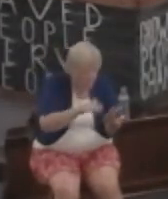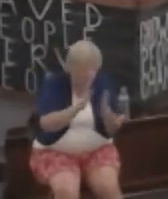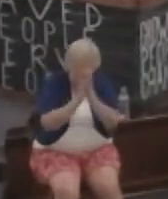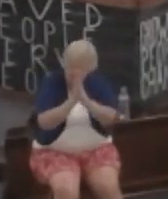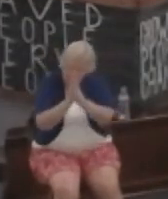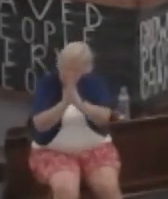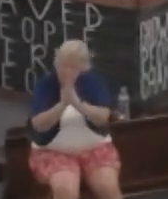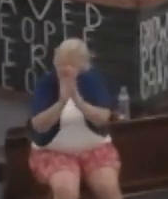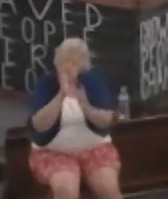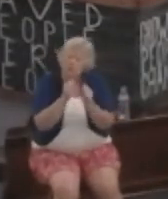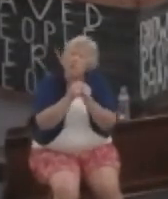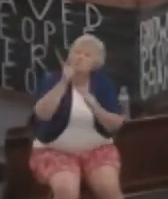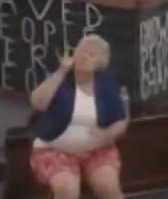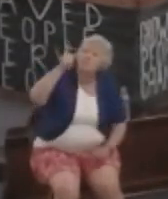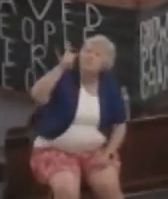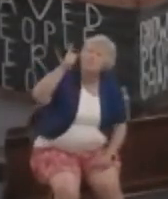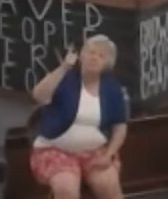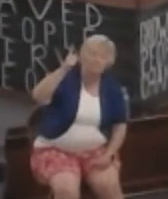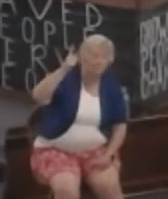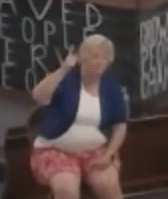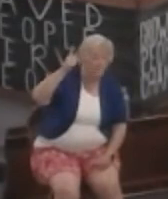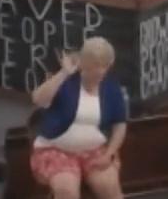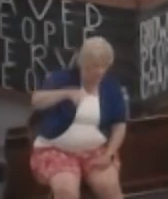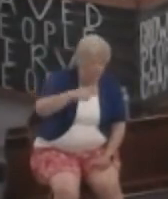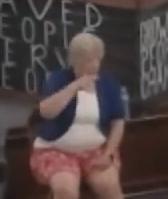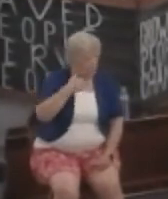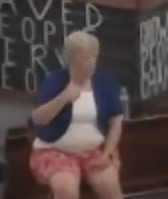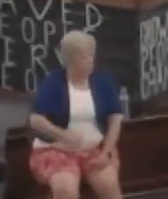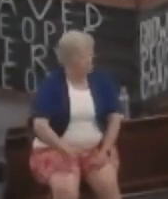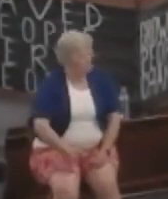of the Lord. That's who I am.